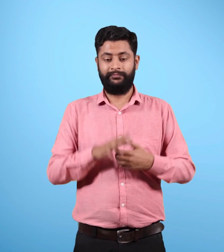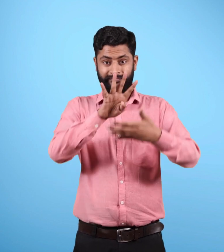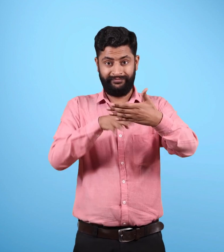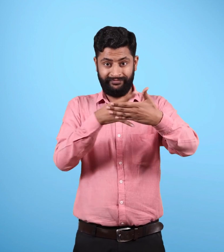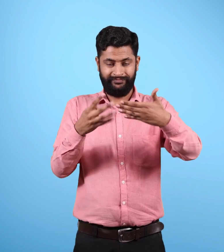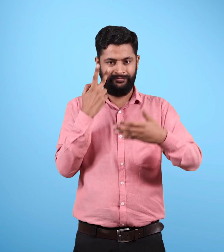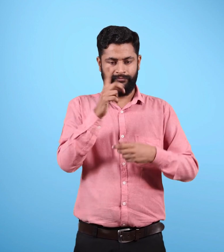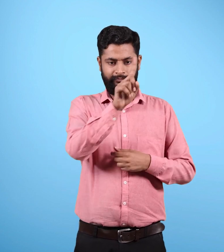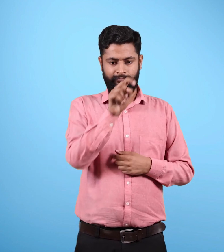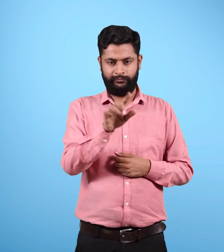Table 1.5.